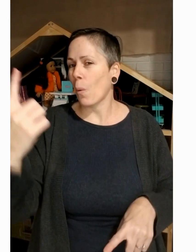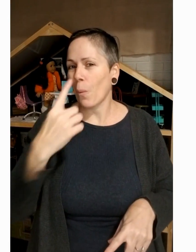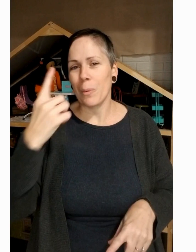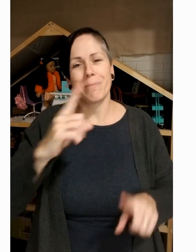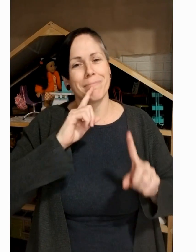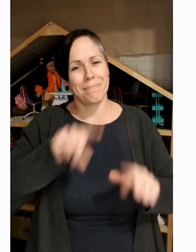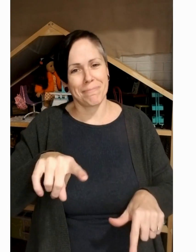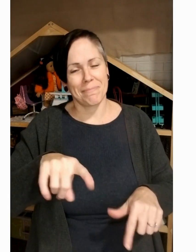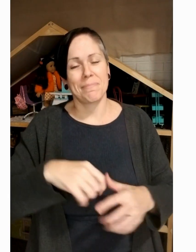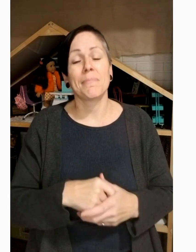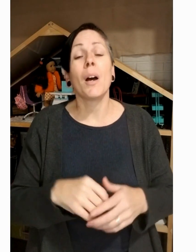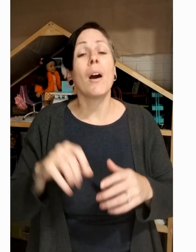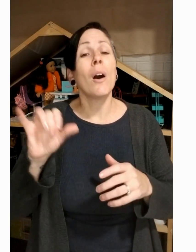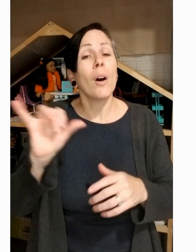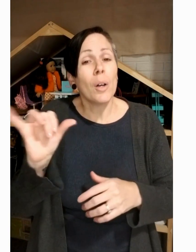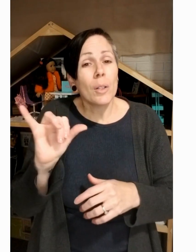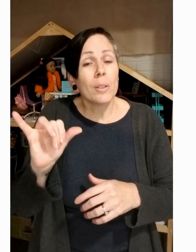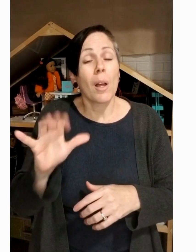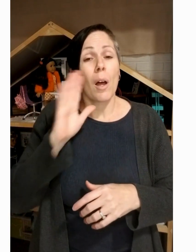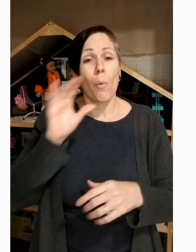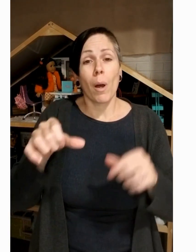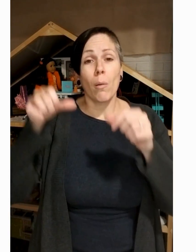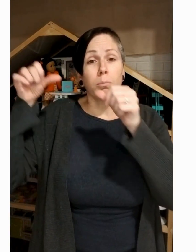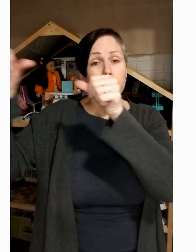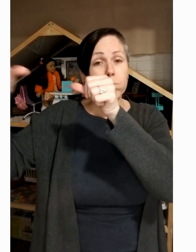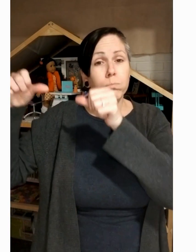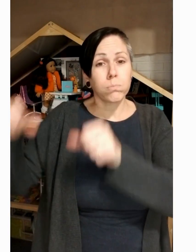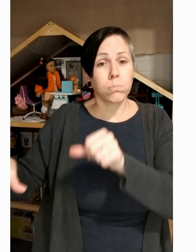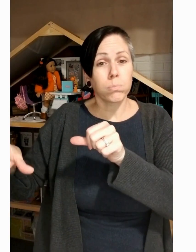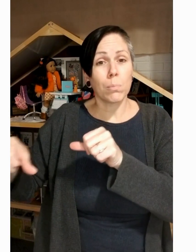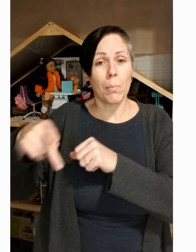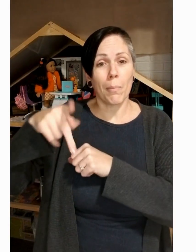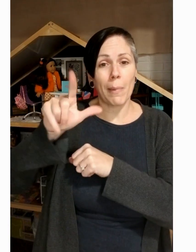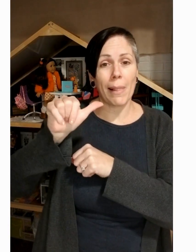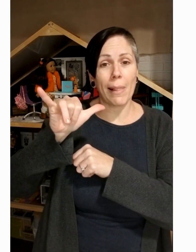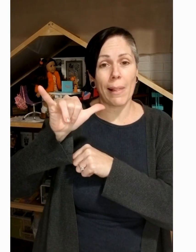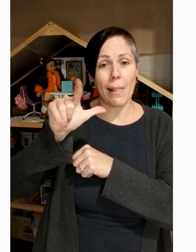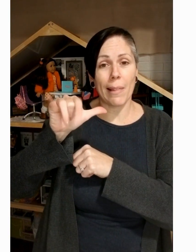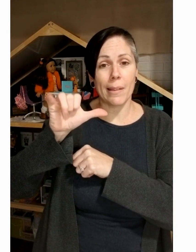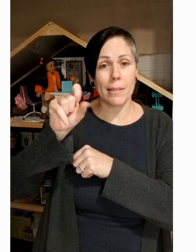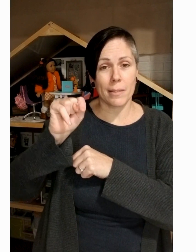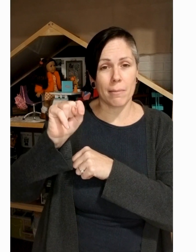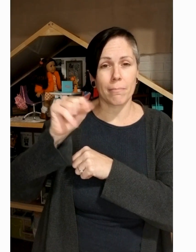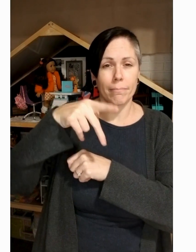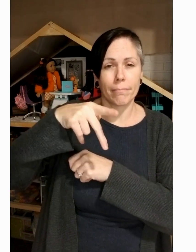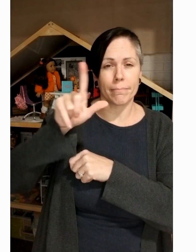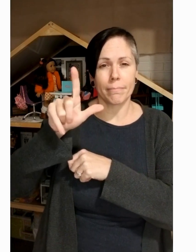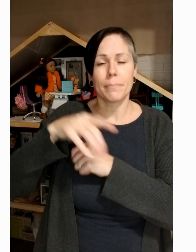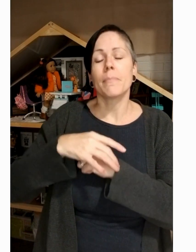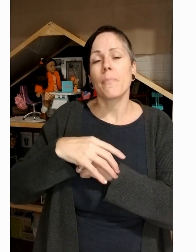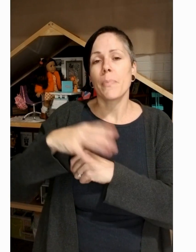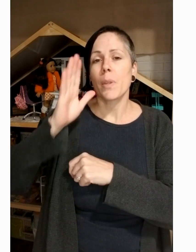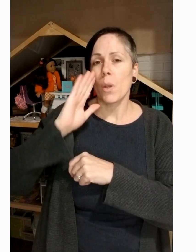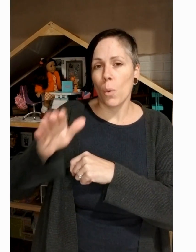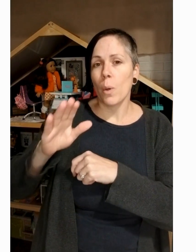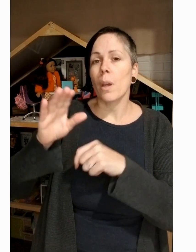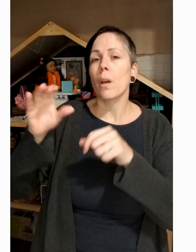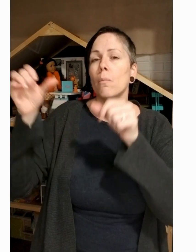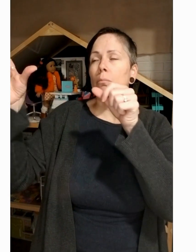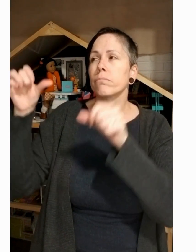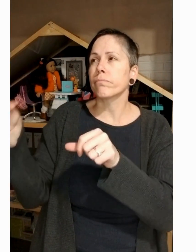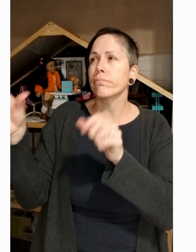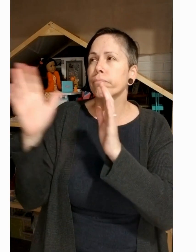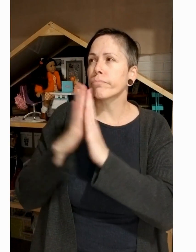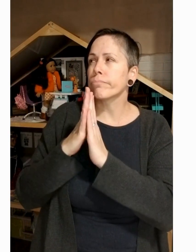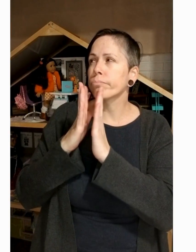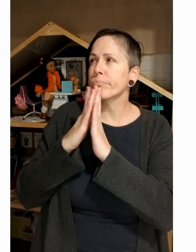always do. Also, I'm going to put a playlist up here. I'm going to put a playlist of, let's